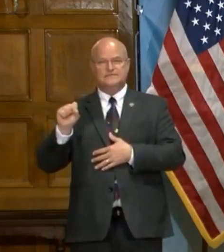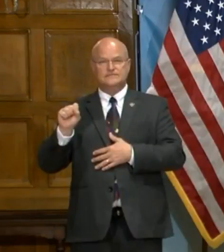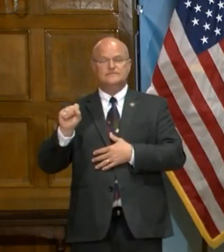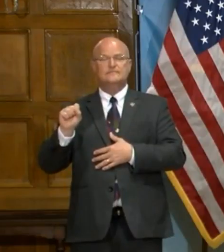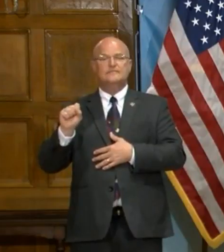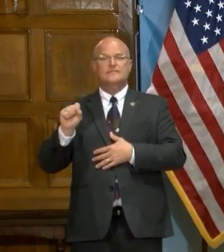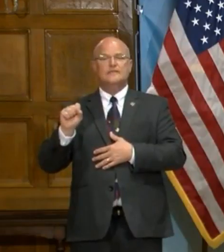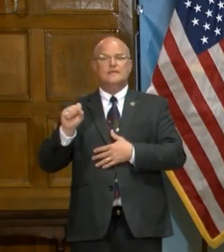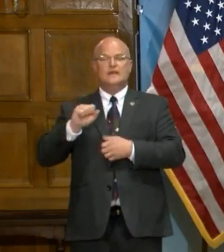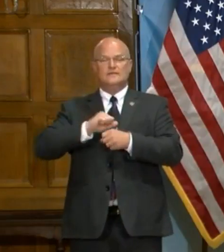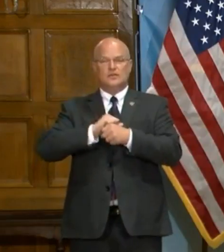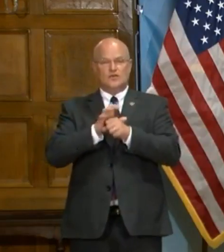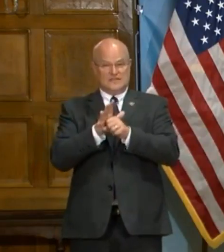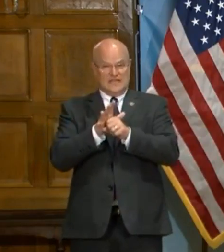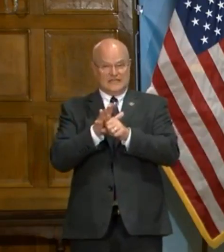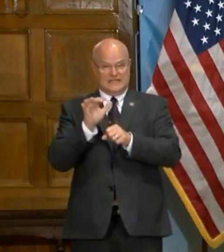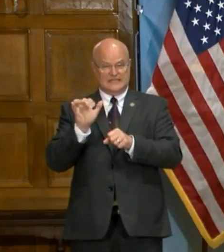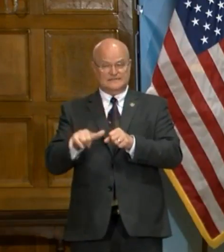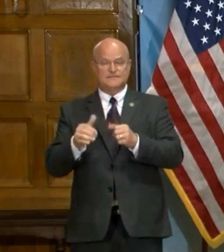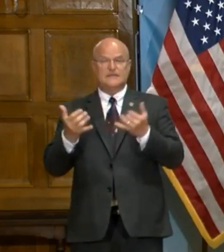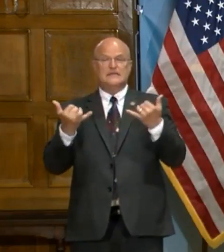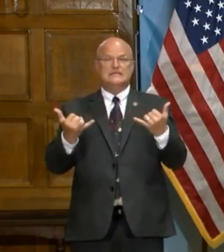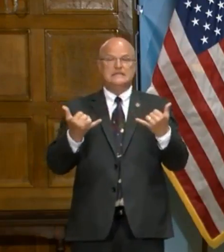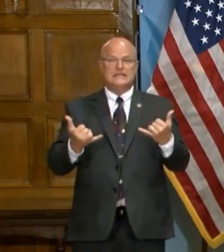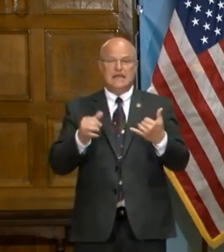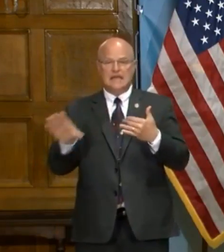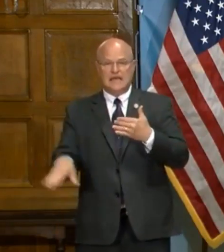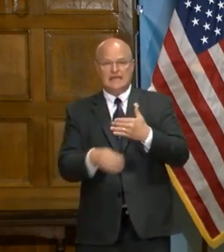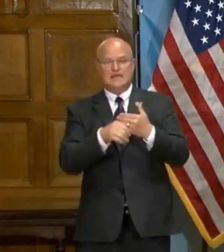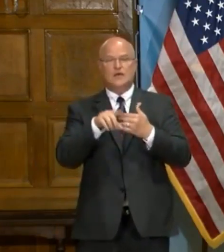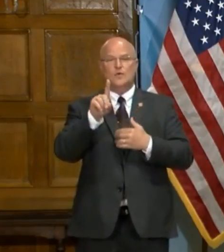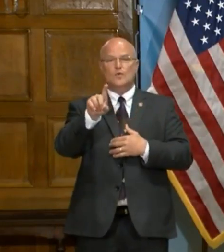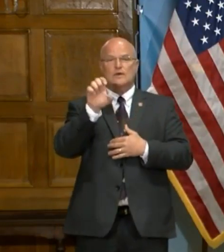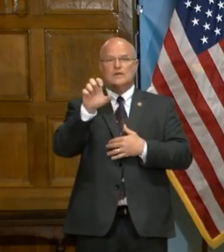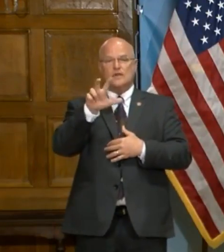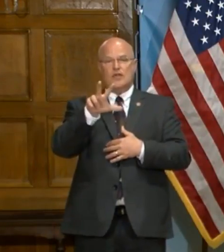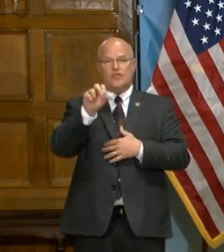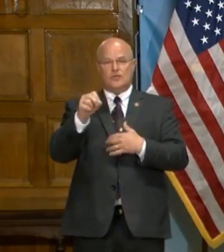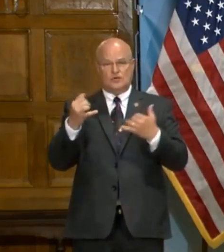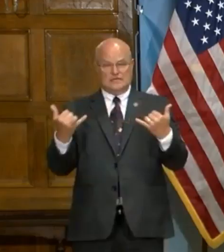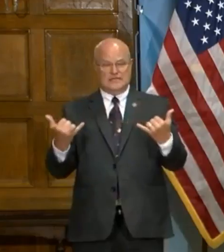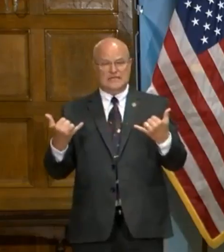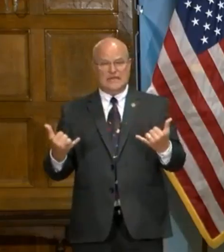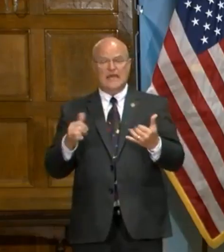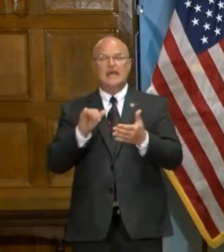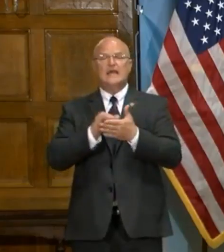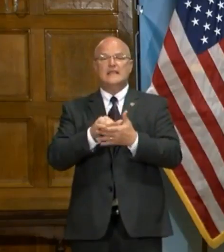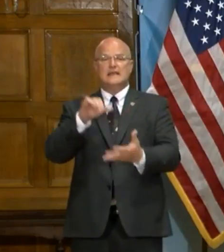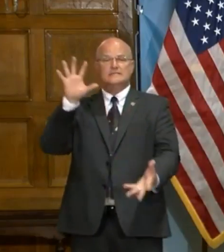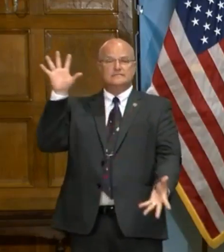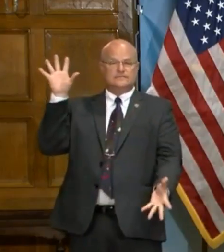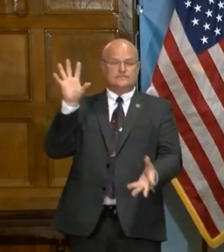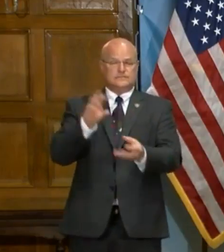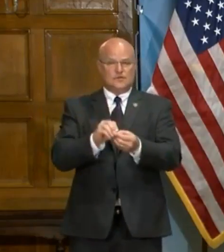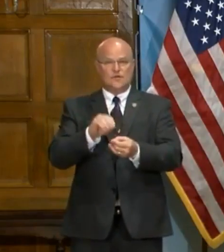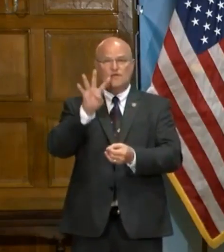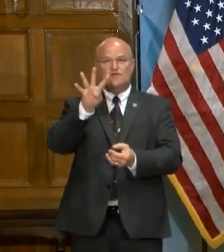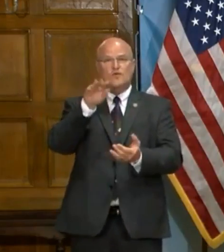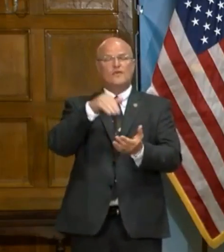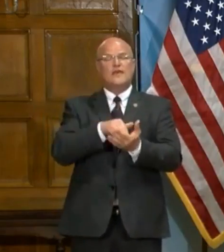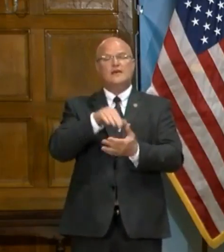in Arkansas of COVID-19. We have an additional 130 cases today, That brings us to